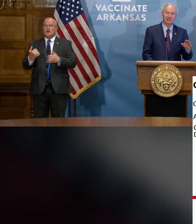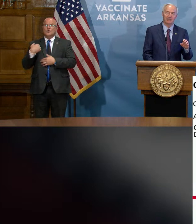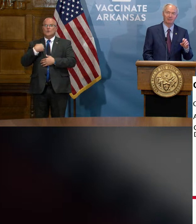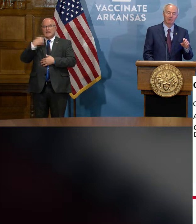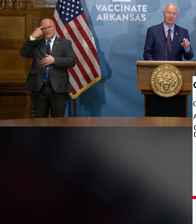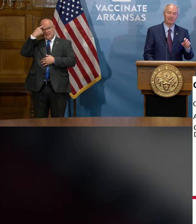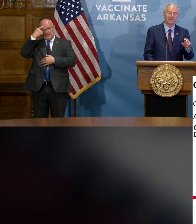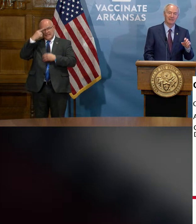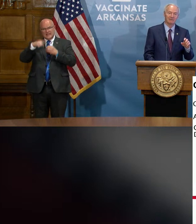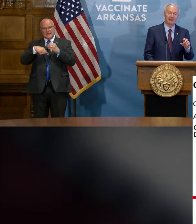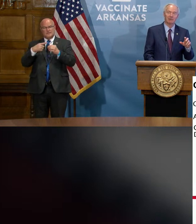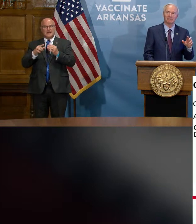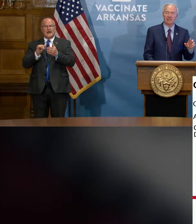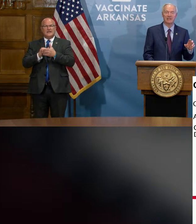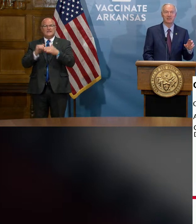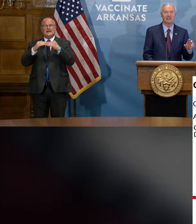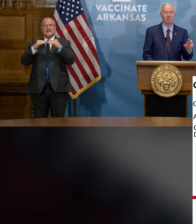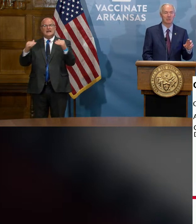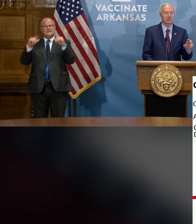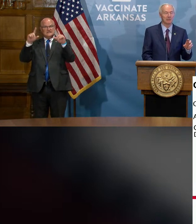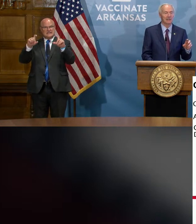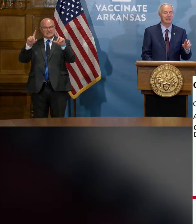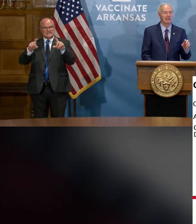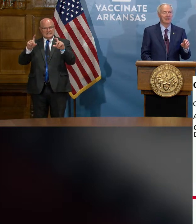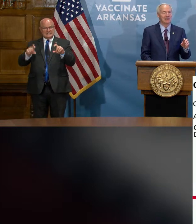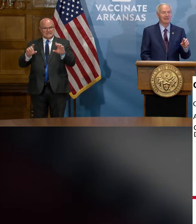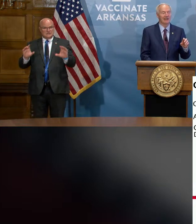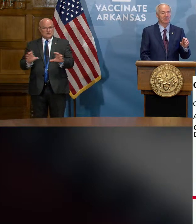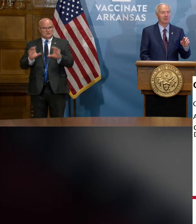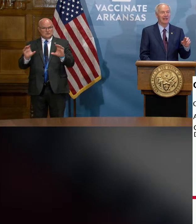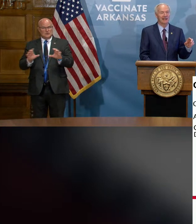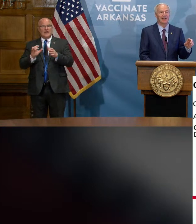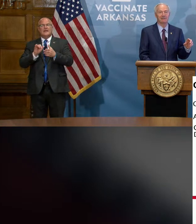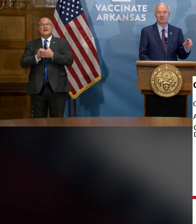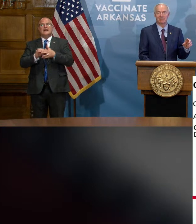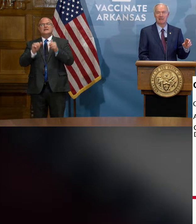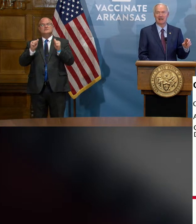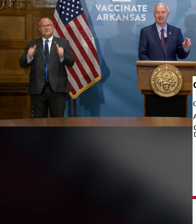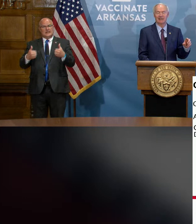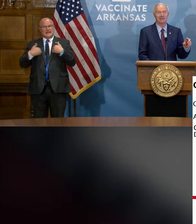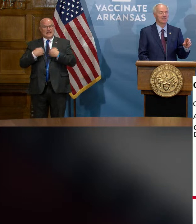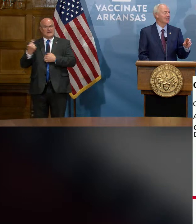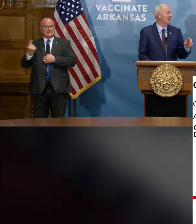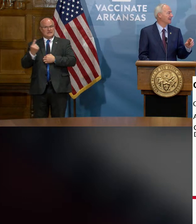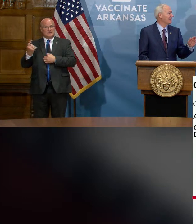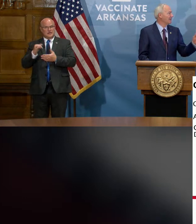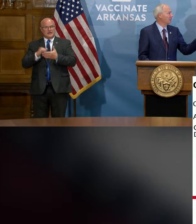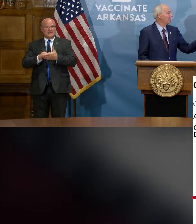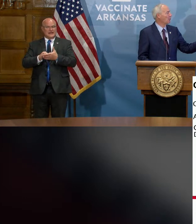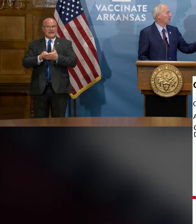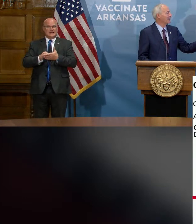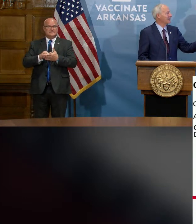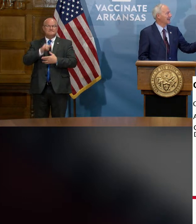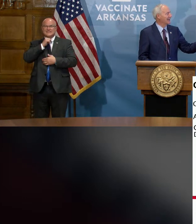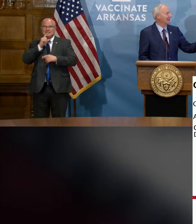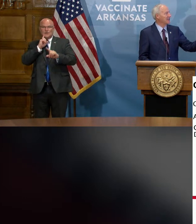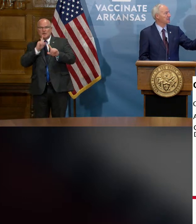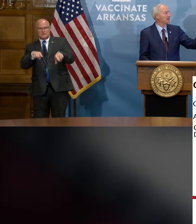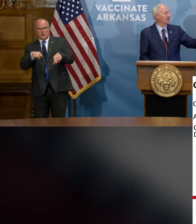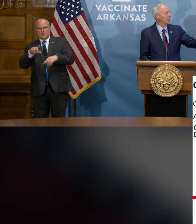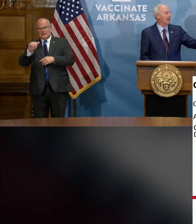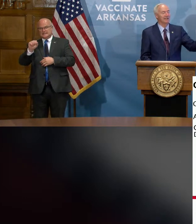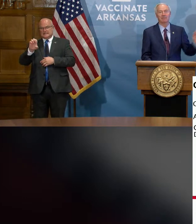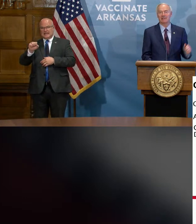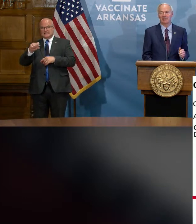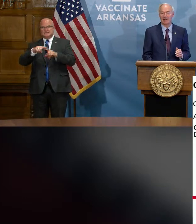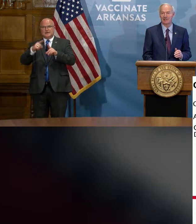about, with the level of testing that we're doing, that you can have somebody that does not report as a case,